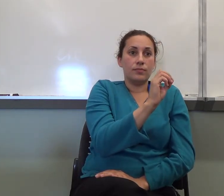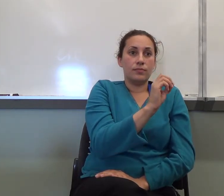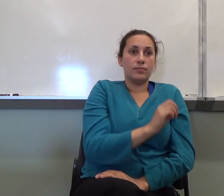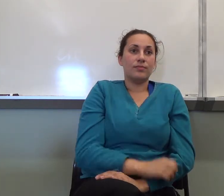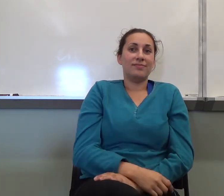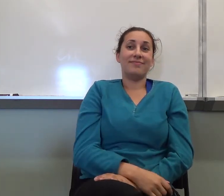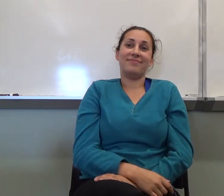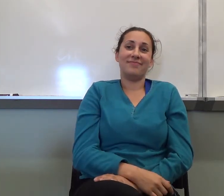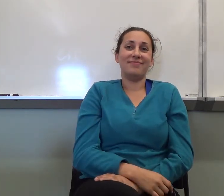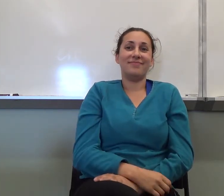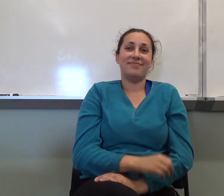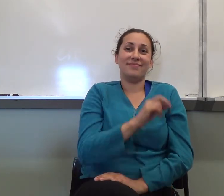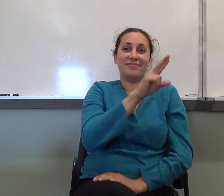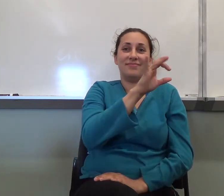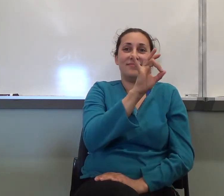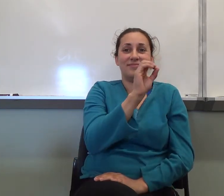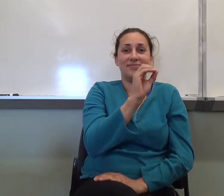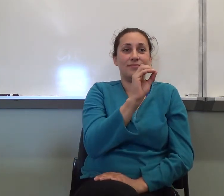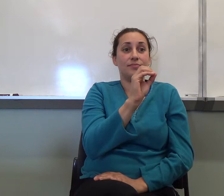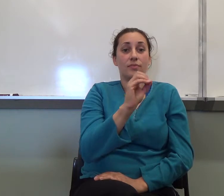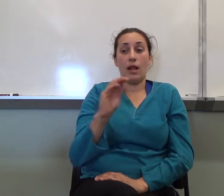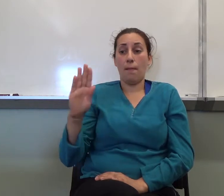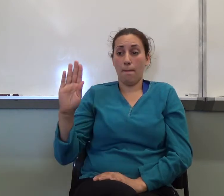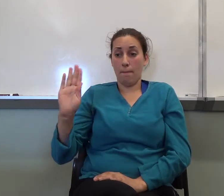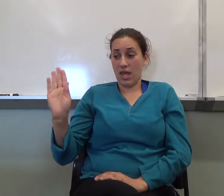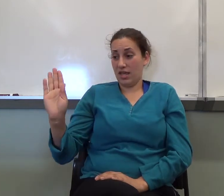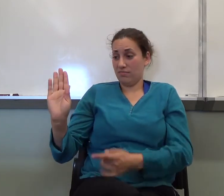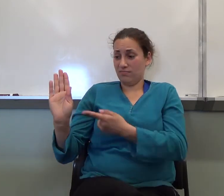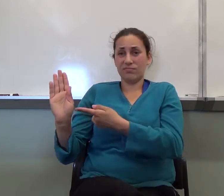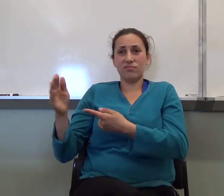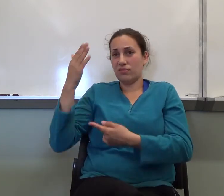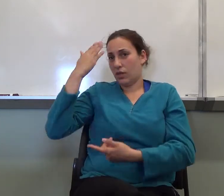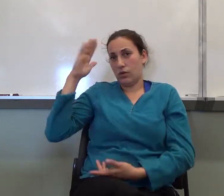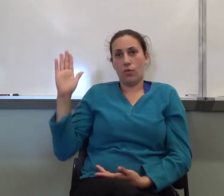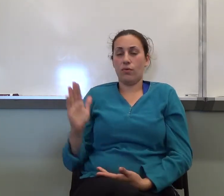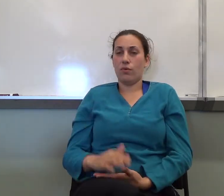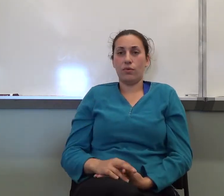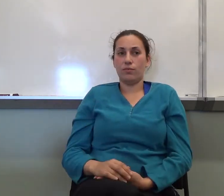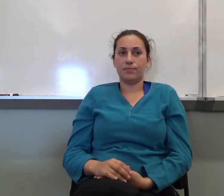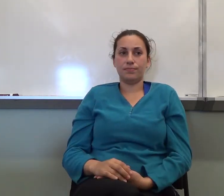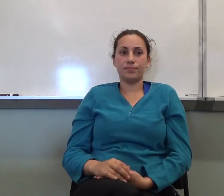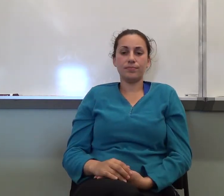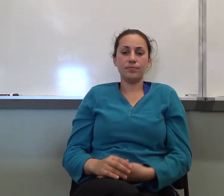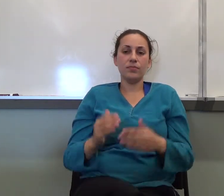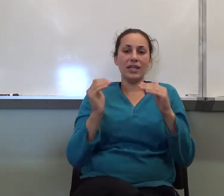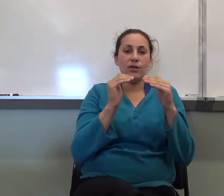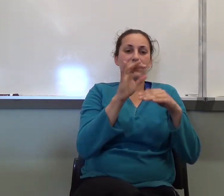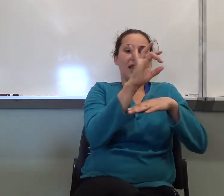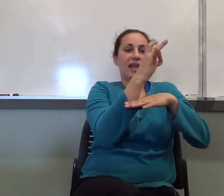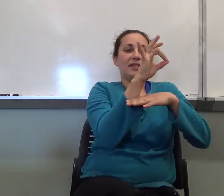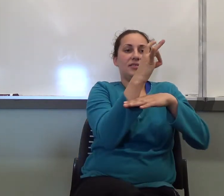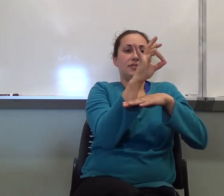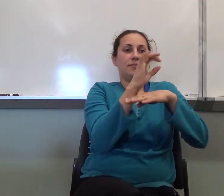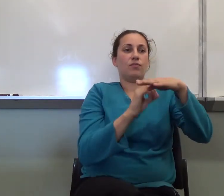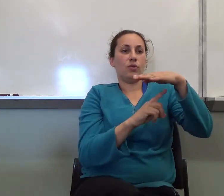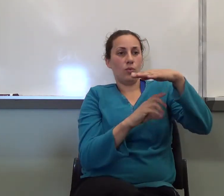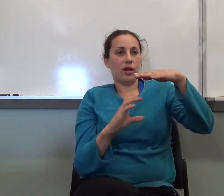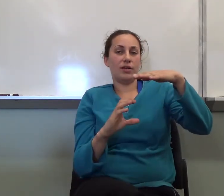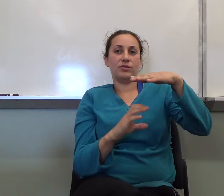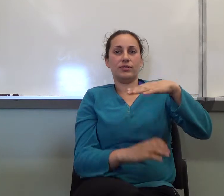is put above the base, which we don't know, B, and that's equal to 18 over 100. So you